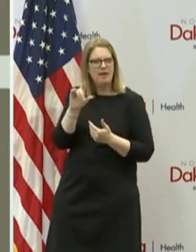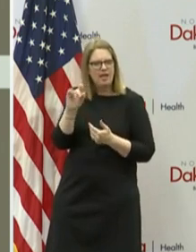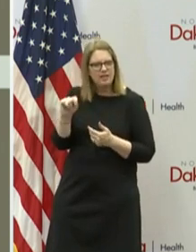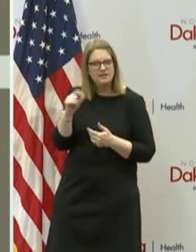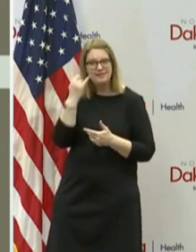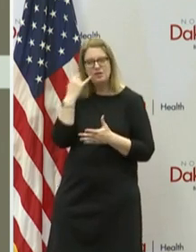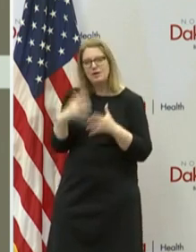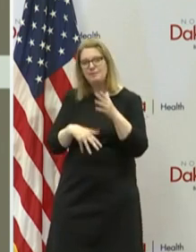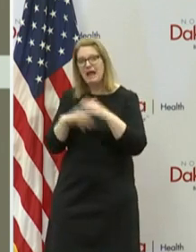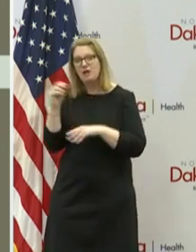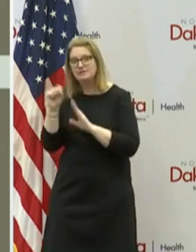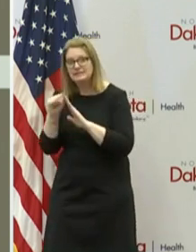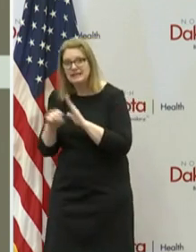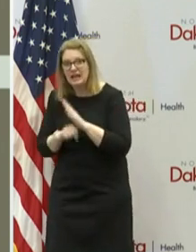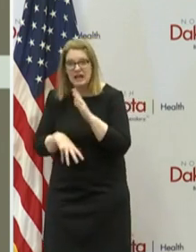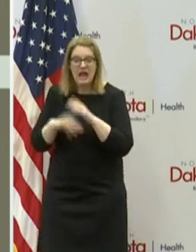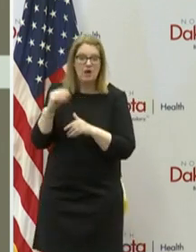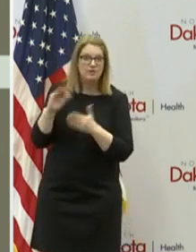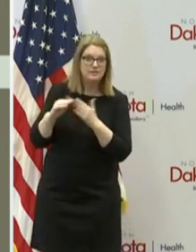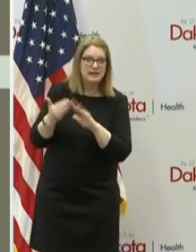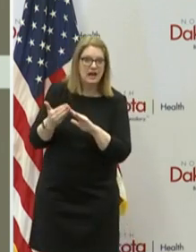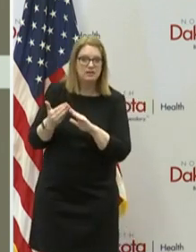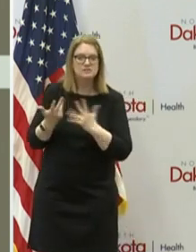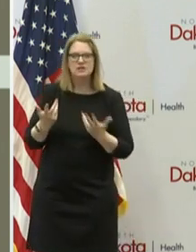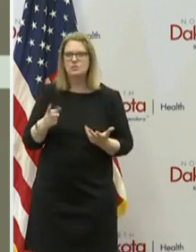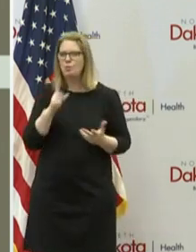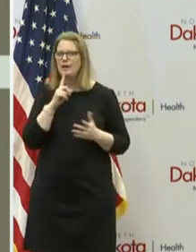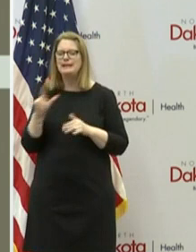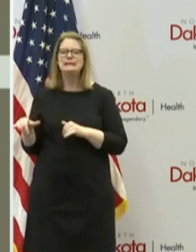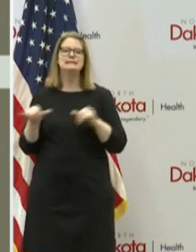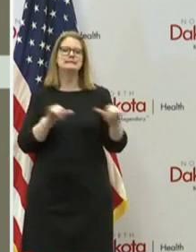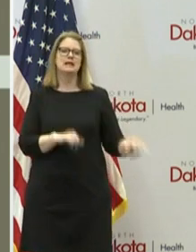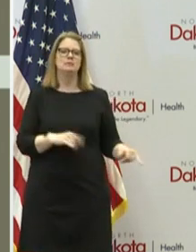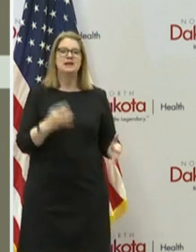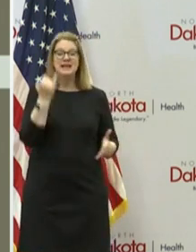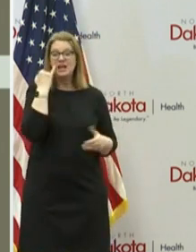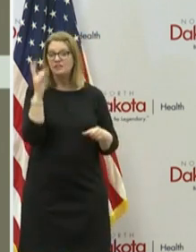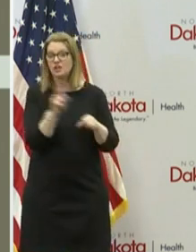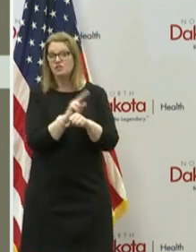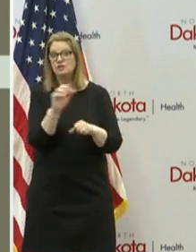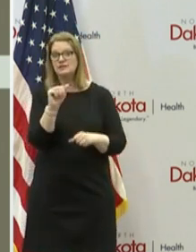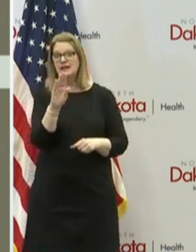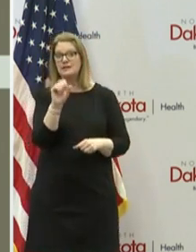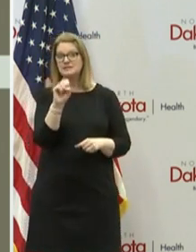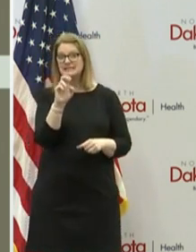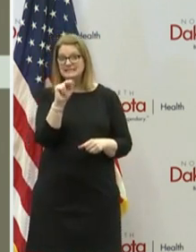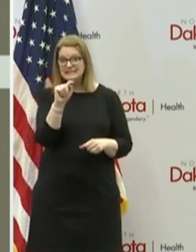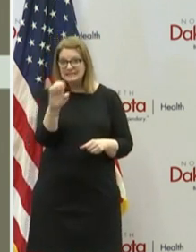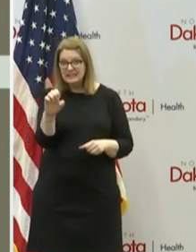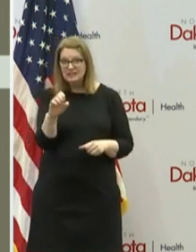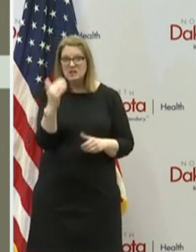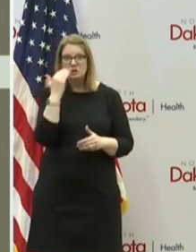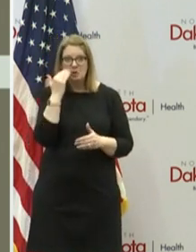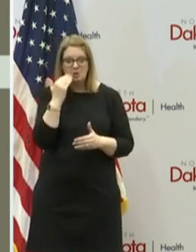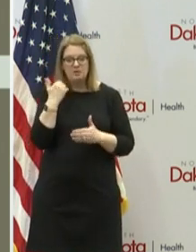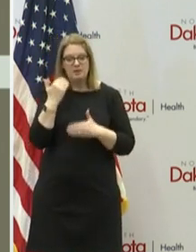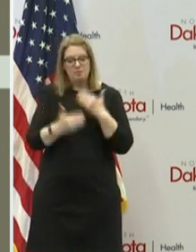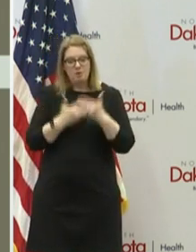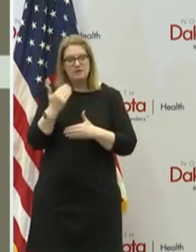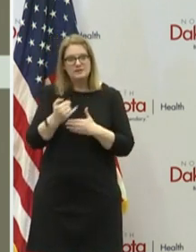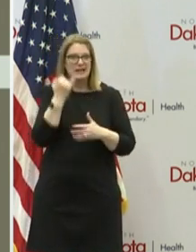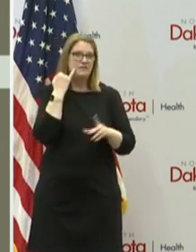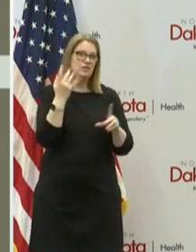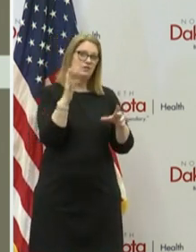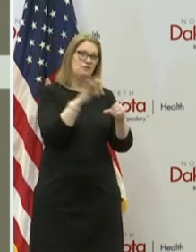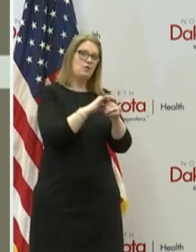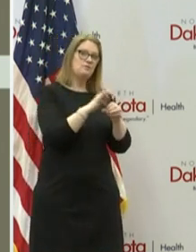town on the day of the election. So this is very similar. If you voted by absentee before, you're familiar with the process. If you have voted by mail